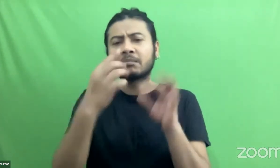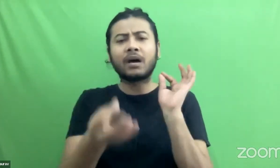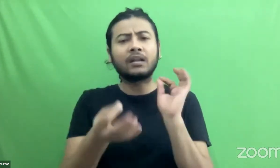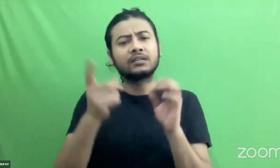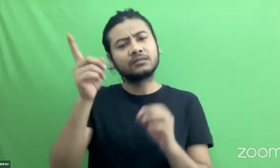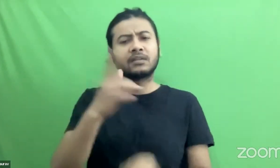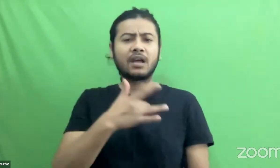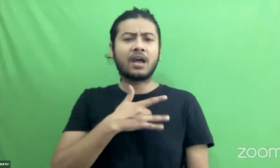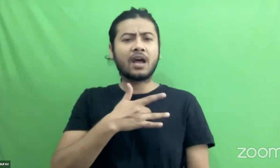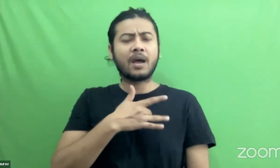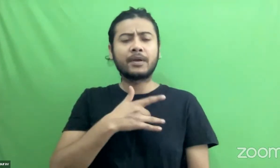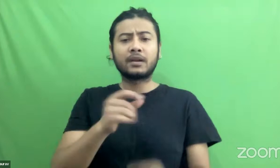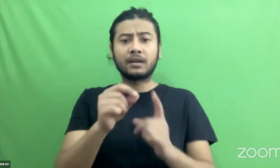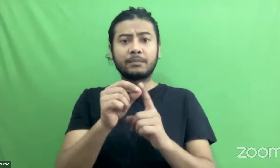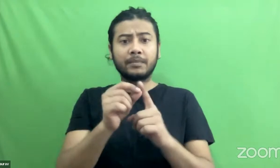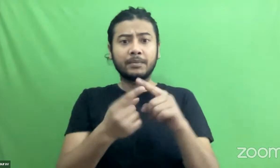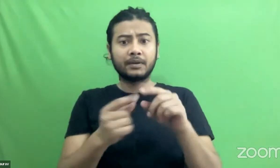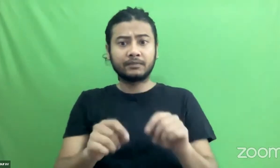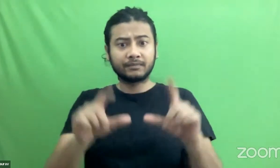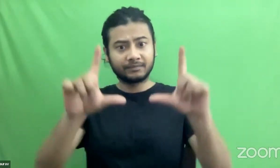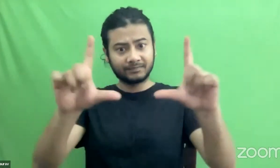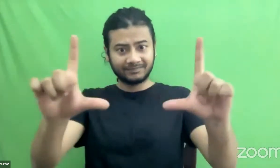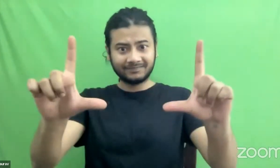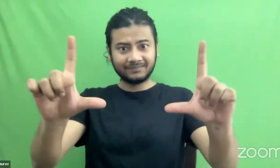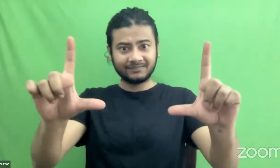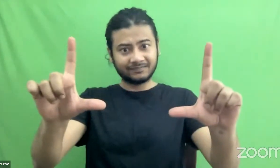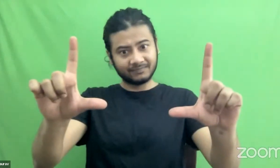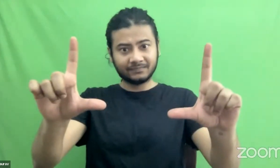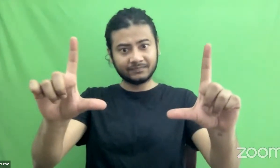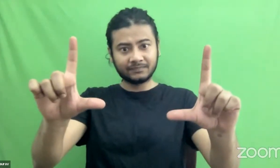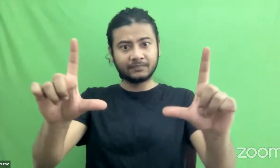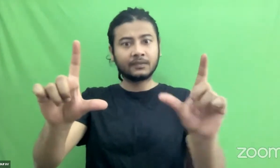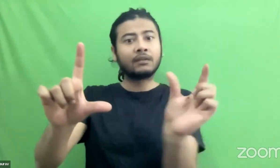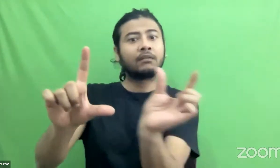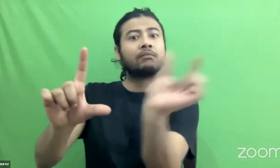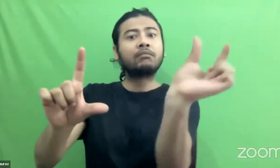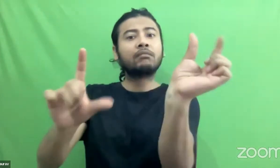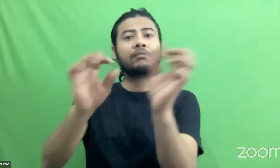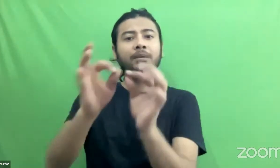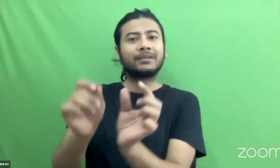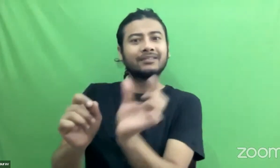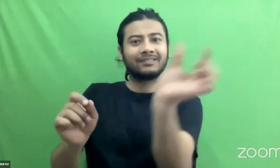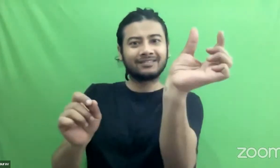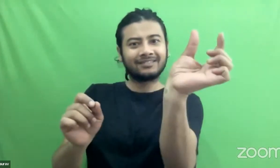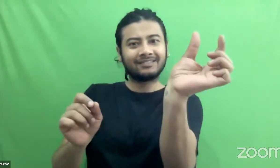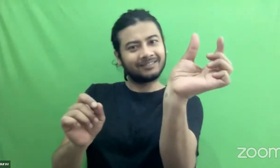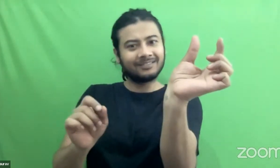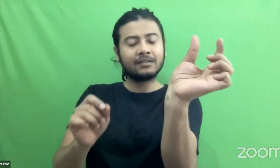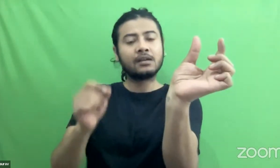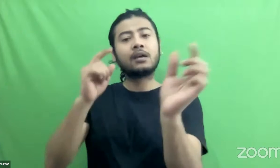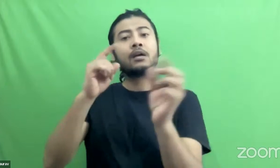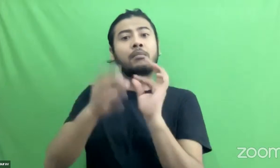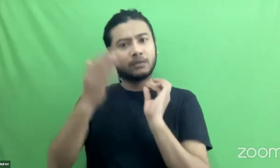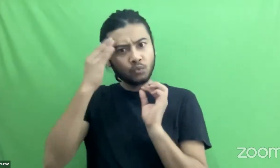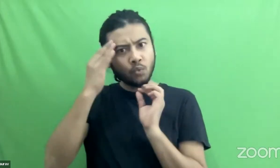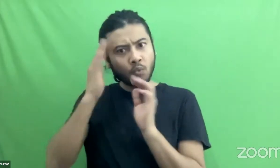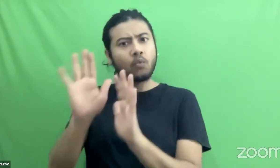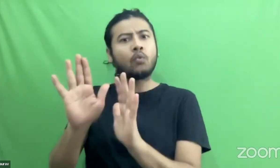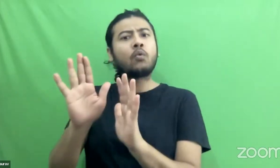When the PPT is stopped sharing, then only Saurav speaks. Yes, Mataji, when PPTs are shown, then Saurav Prabhu goes